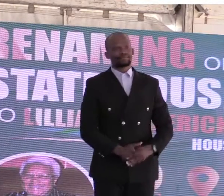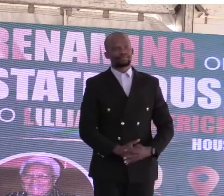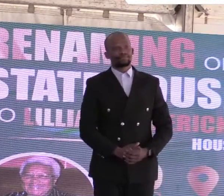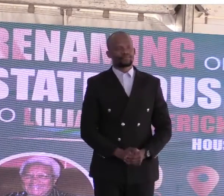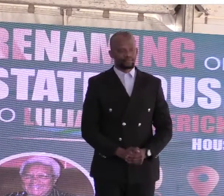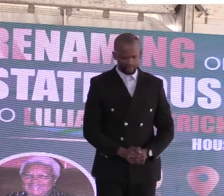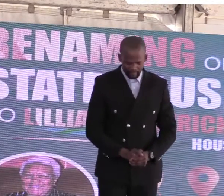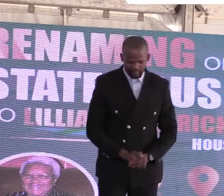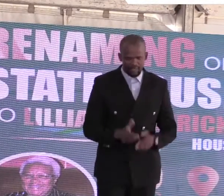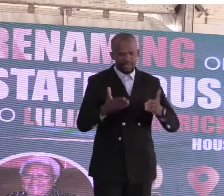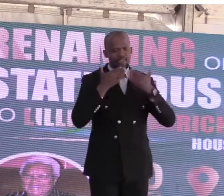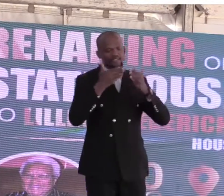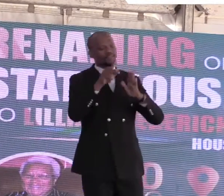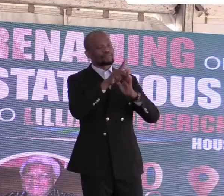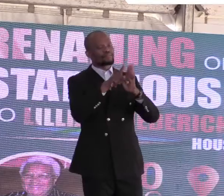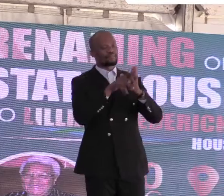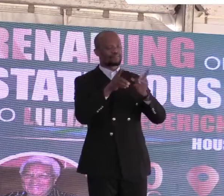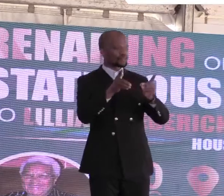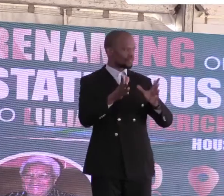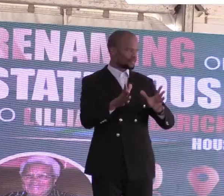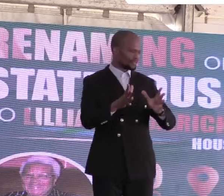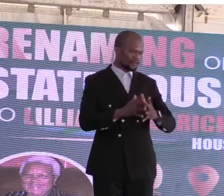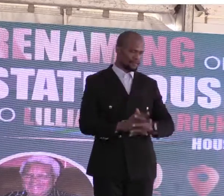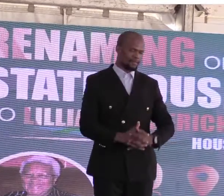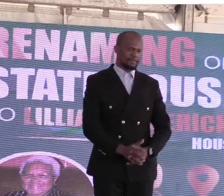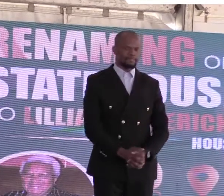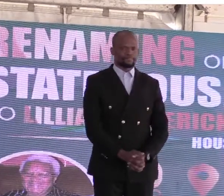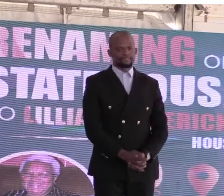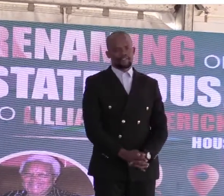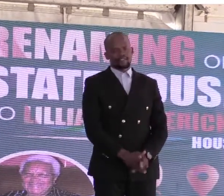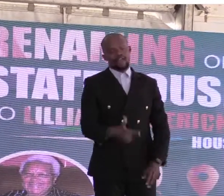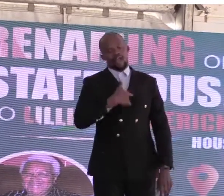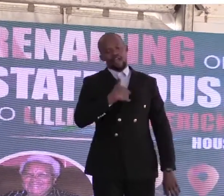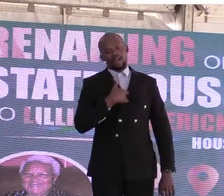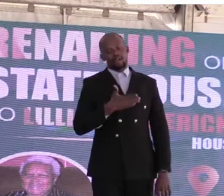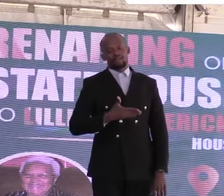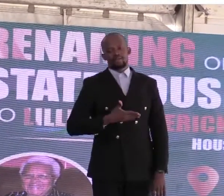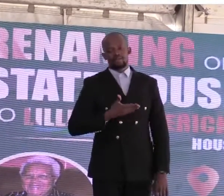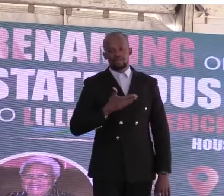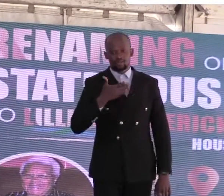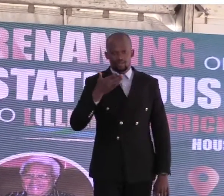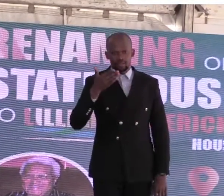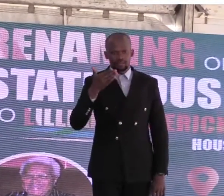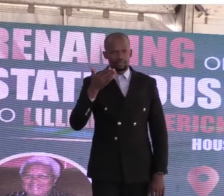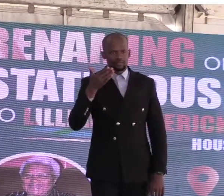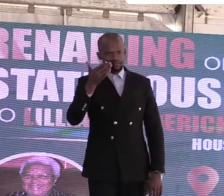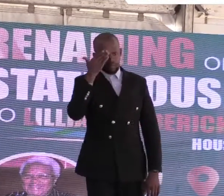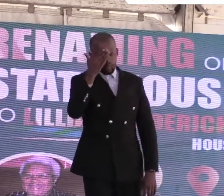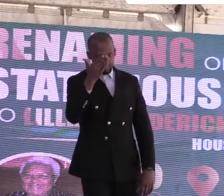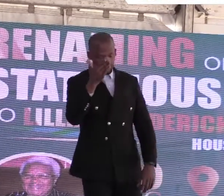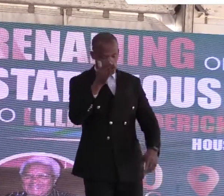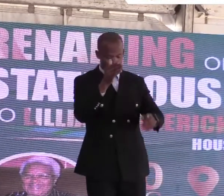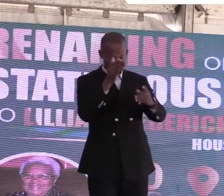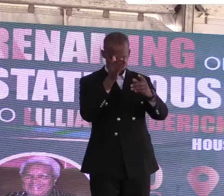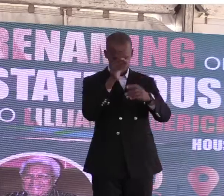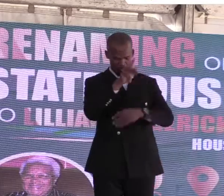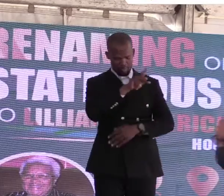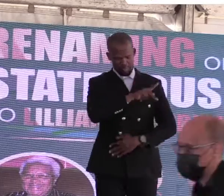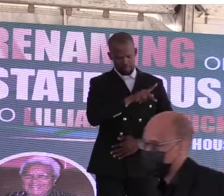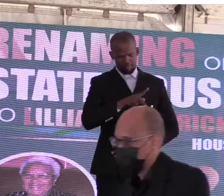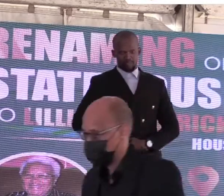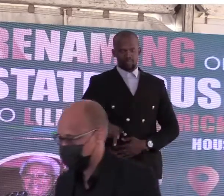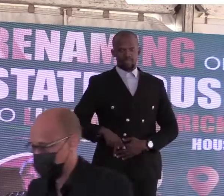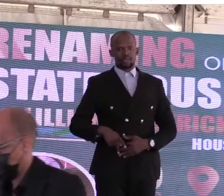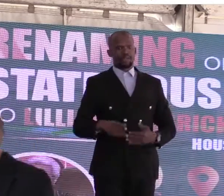No, thank you, Program Director. I want to recognize the Honorable Premier and members of